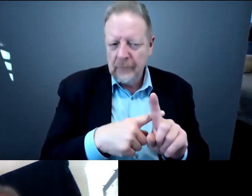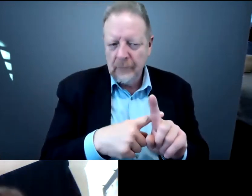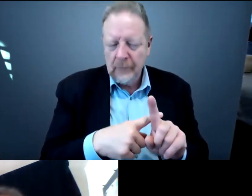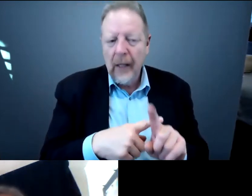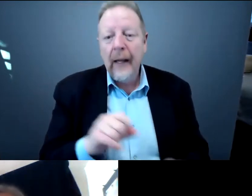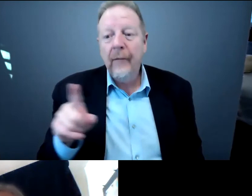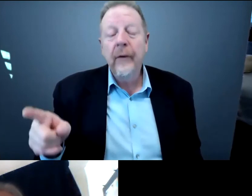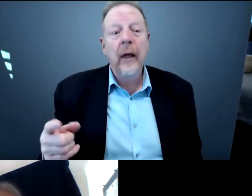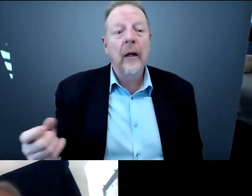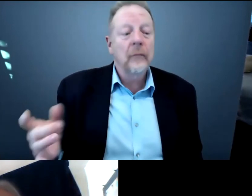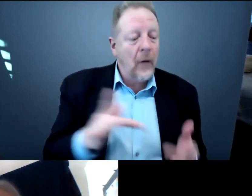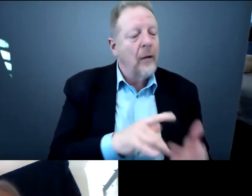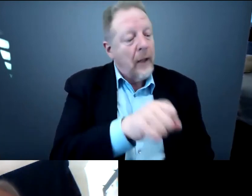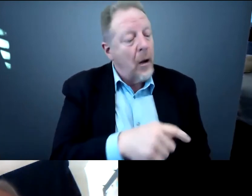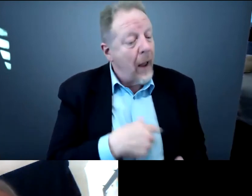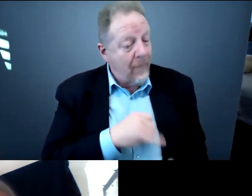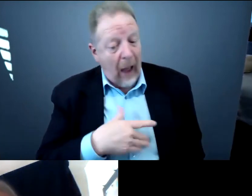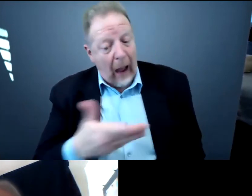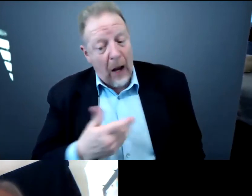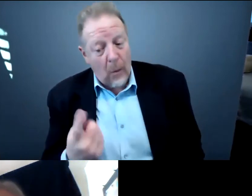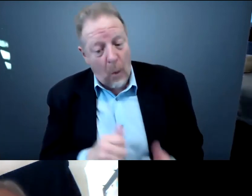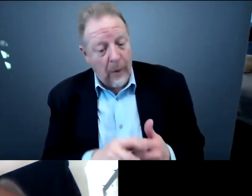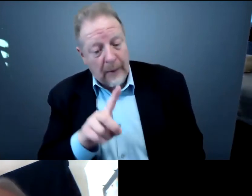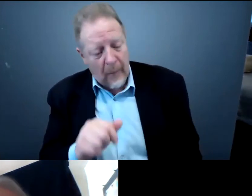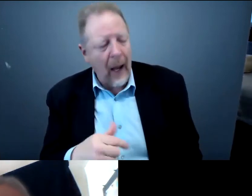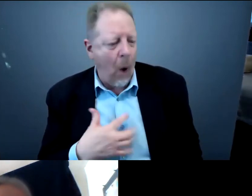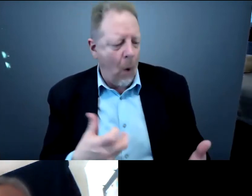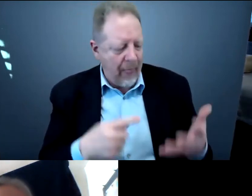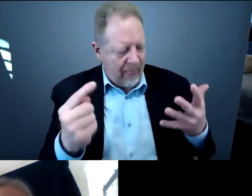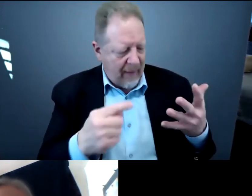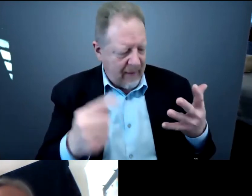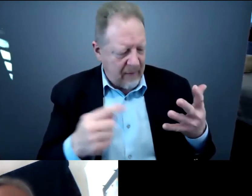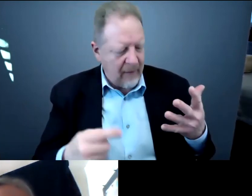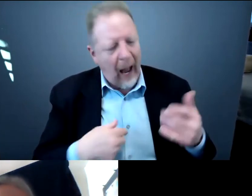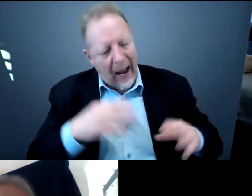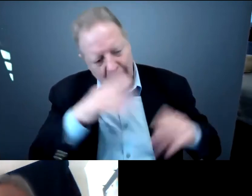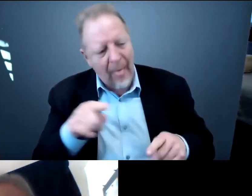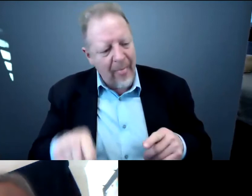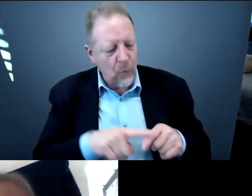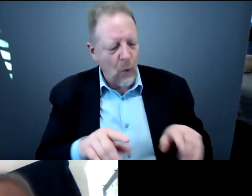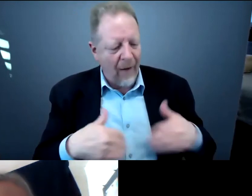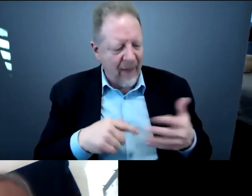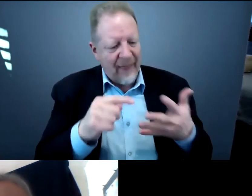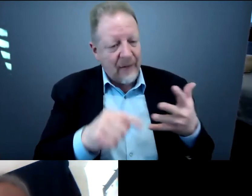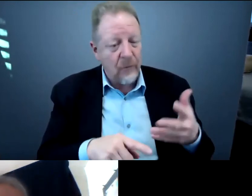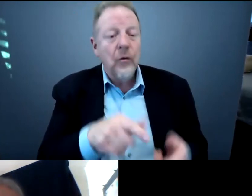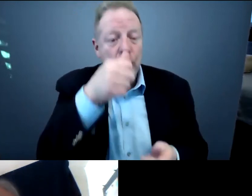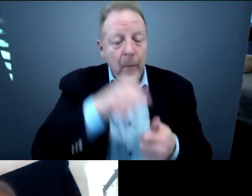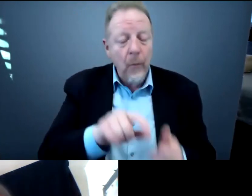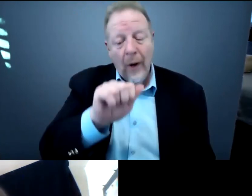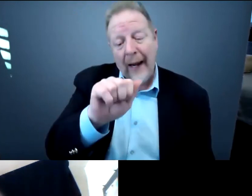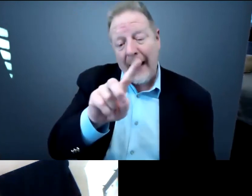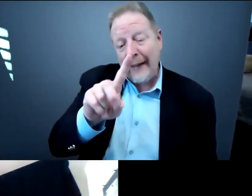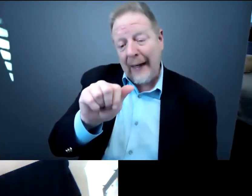if they get back to us, then we can say, okay, here we go. I mean, when the ADA was passed,